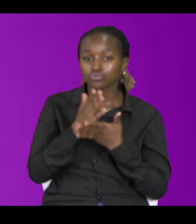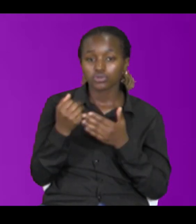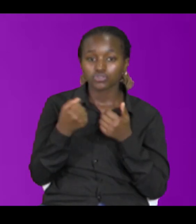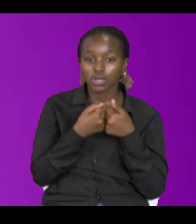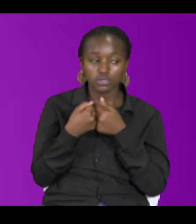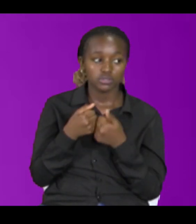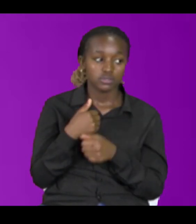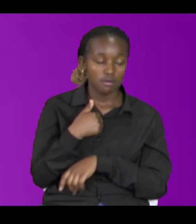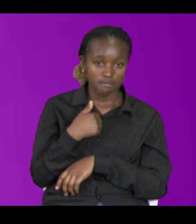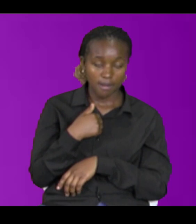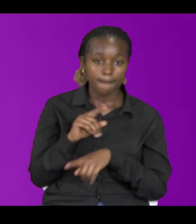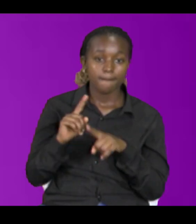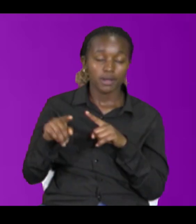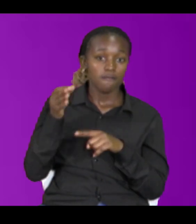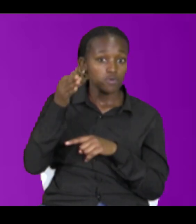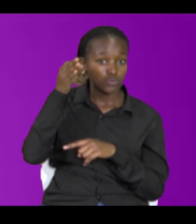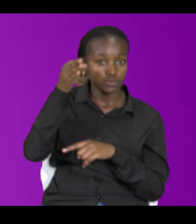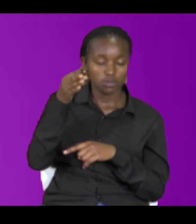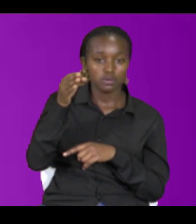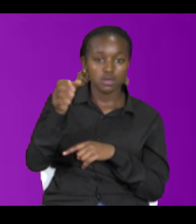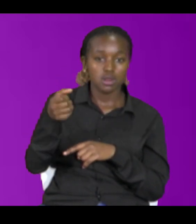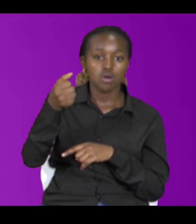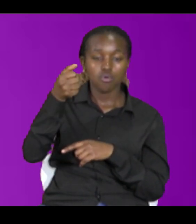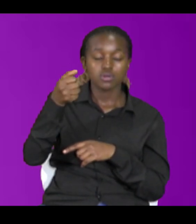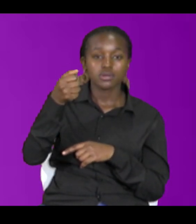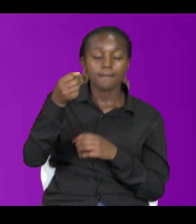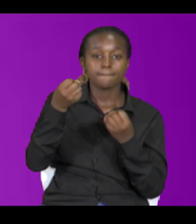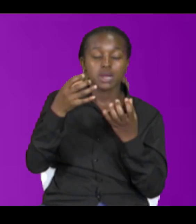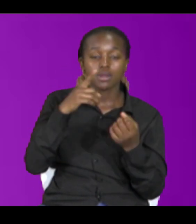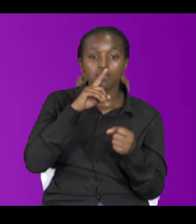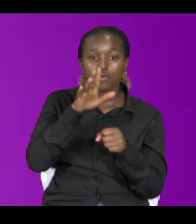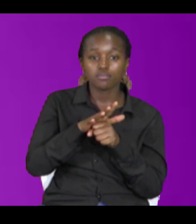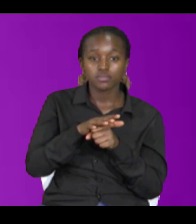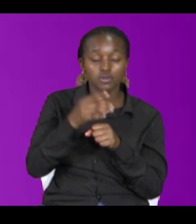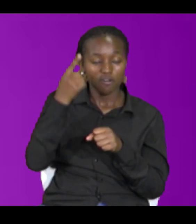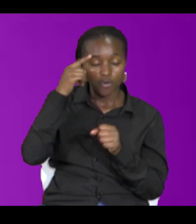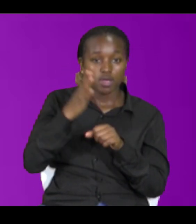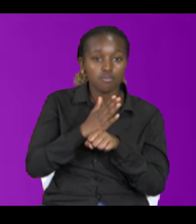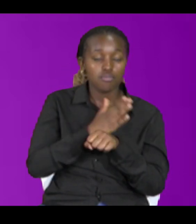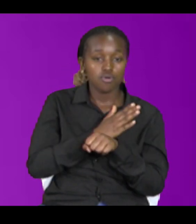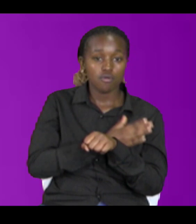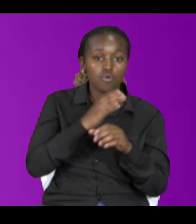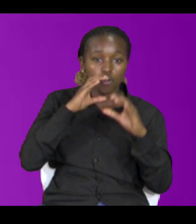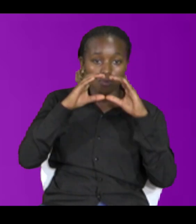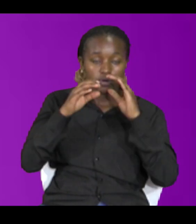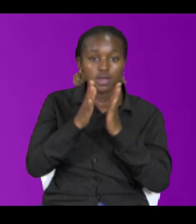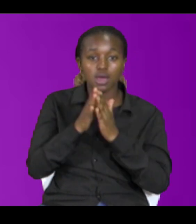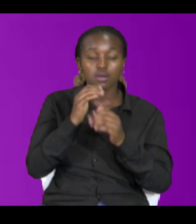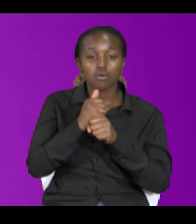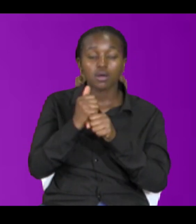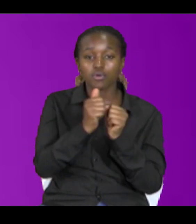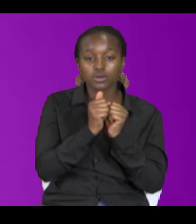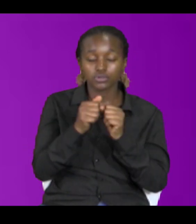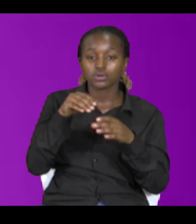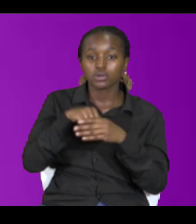remain, the future holds promise for improved communication and collaboration in